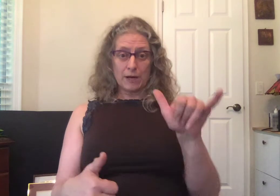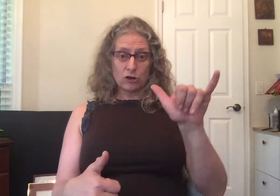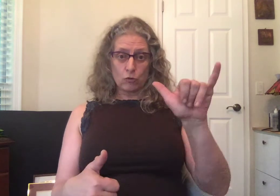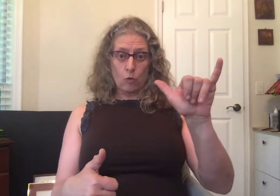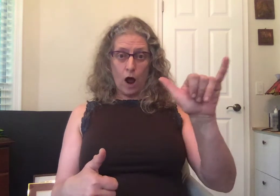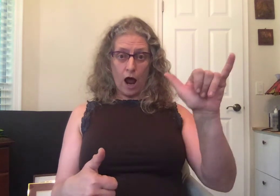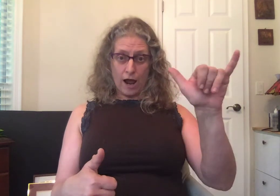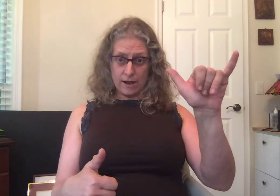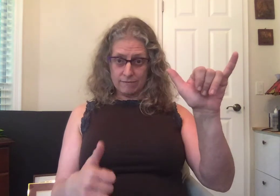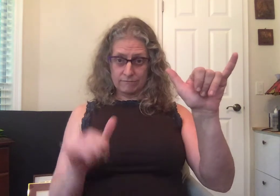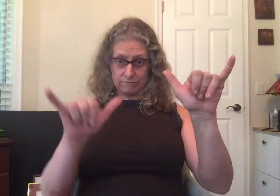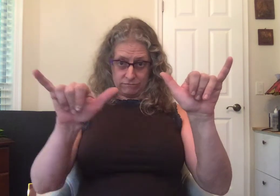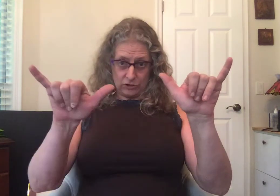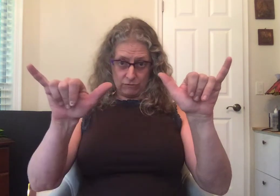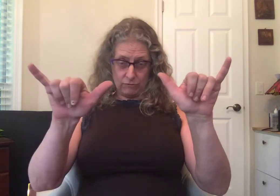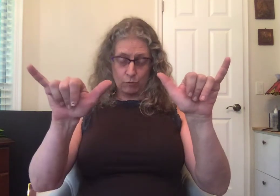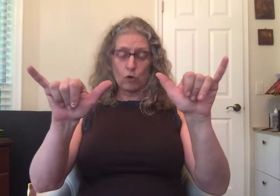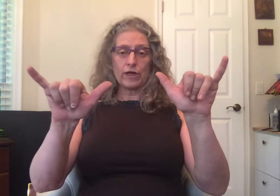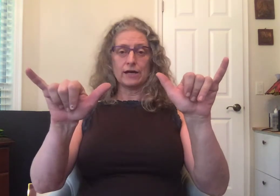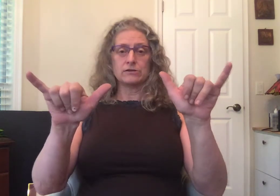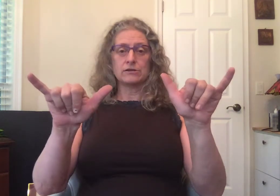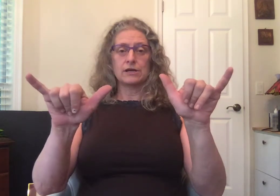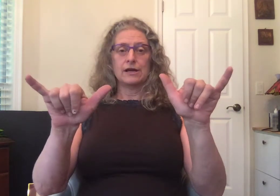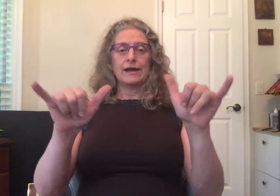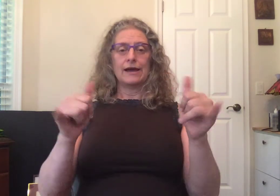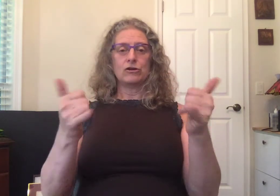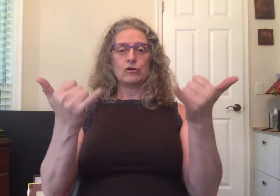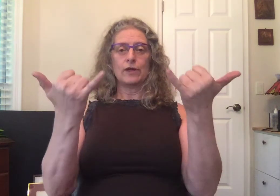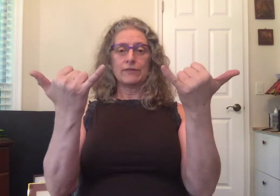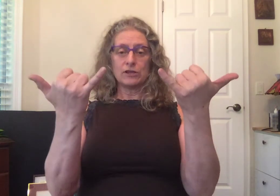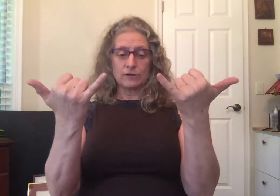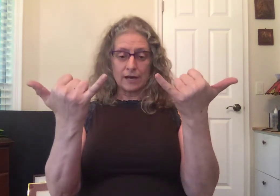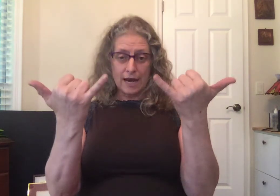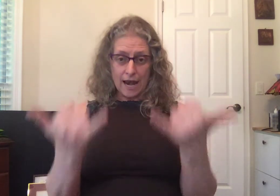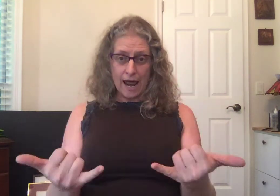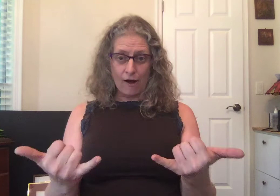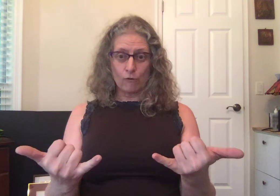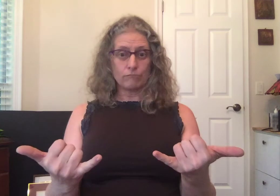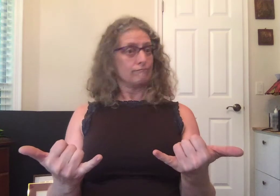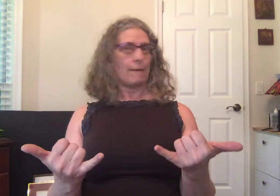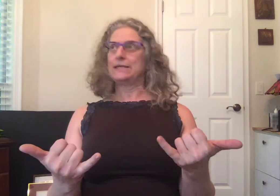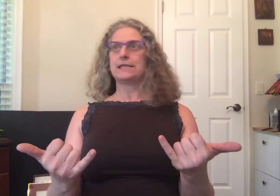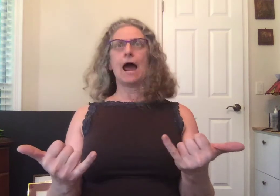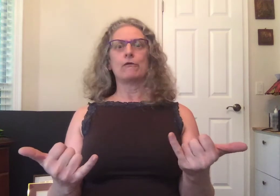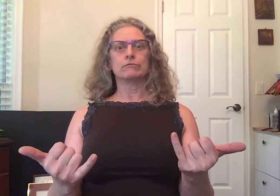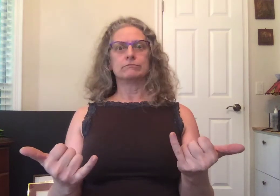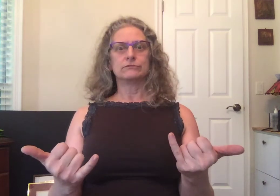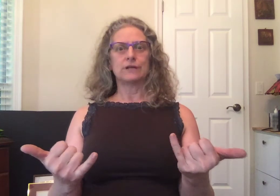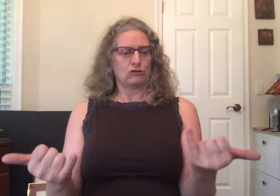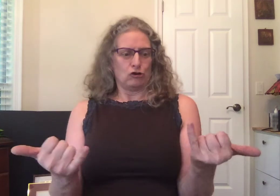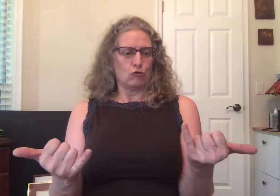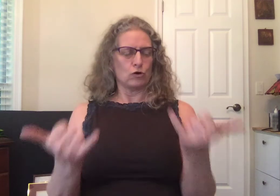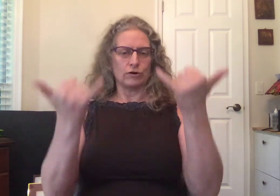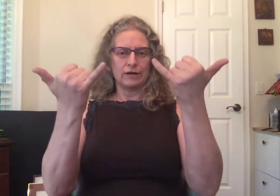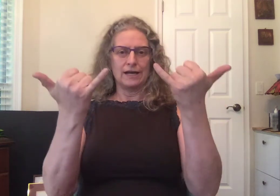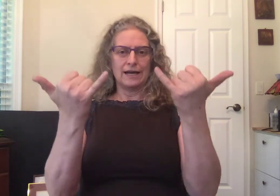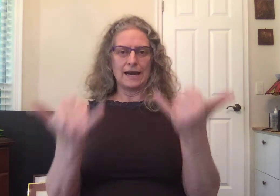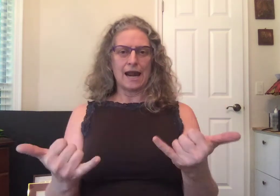your Y, both hands. And you go like this. Now. That means now. That's a new word.